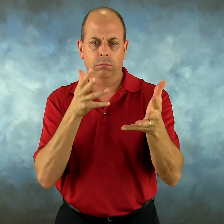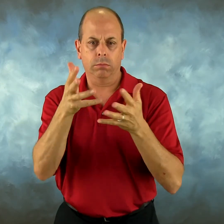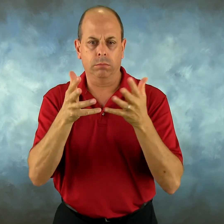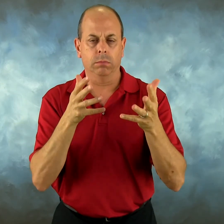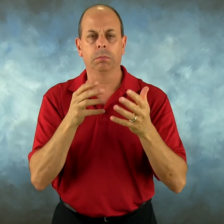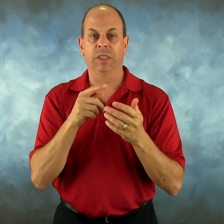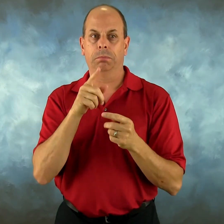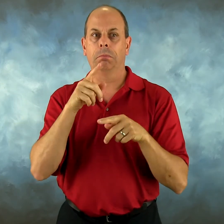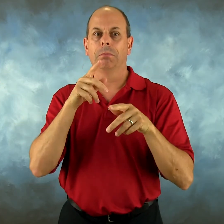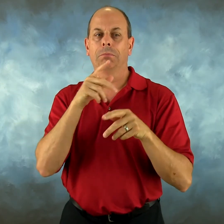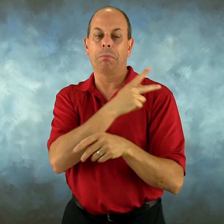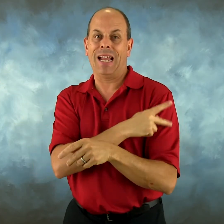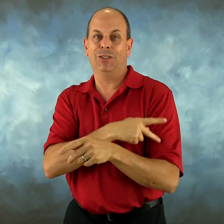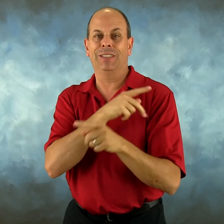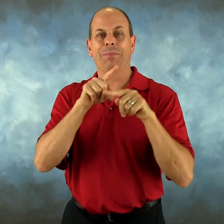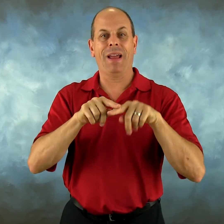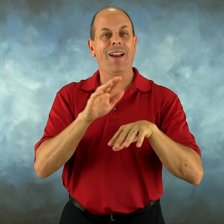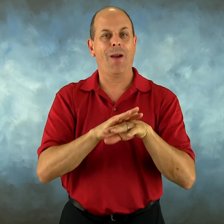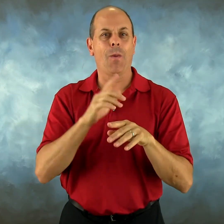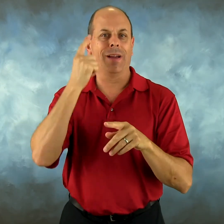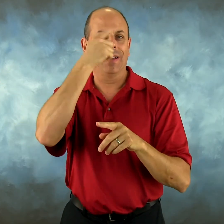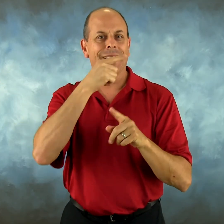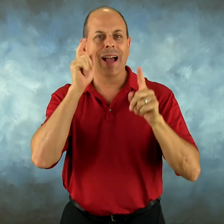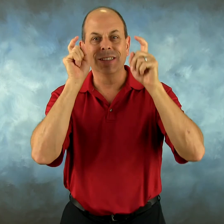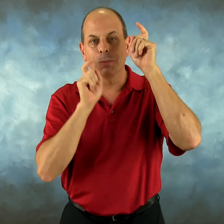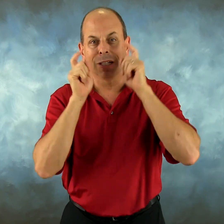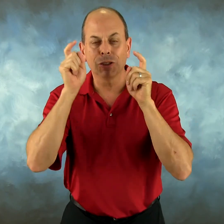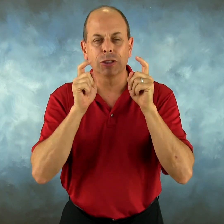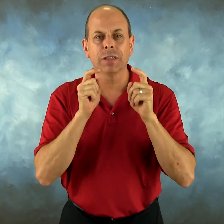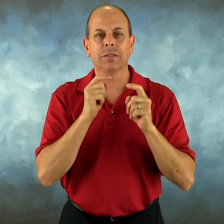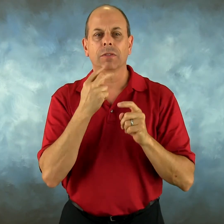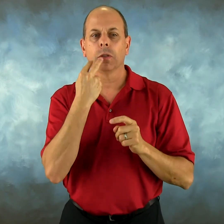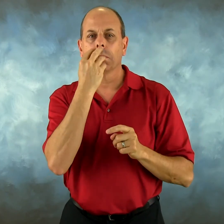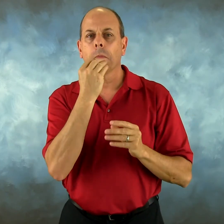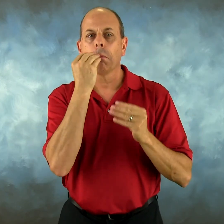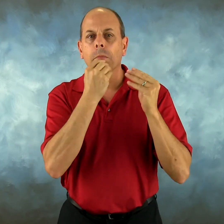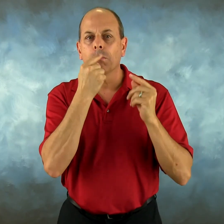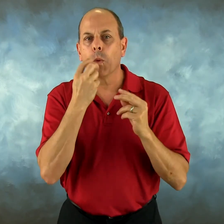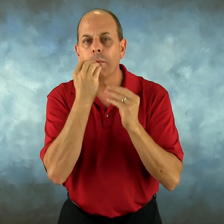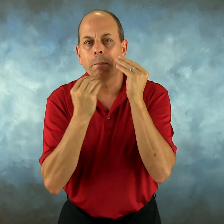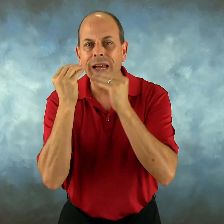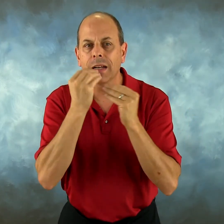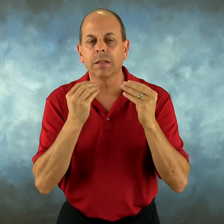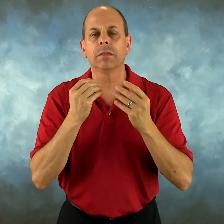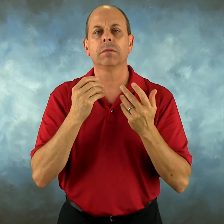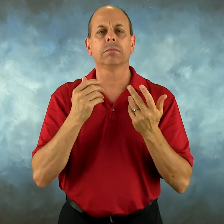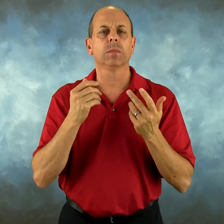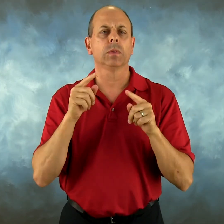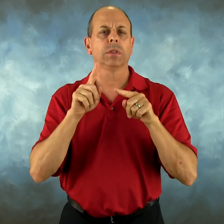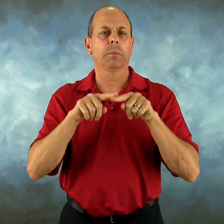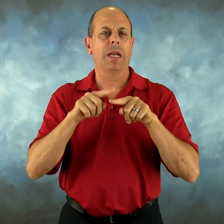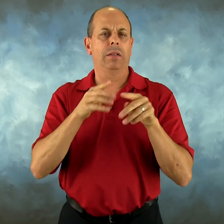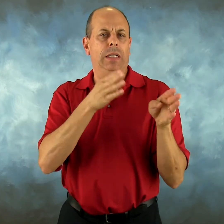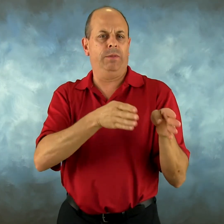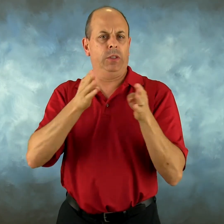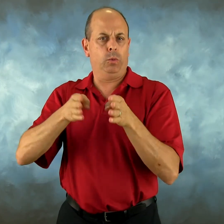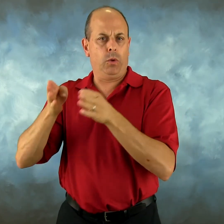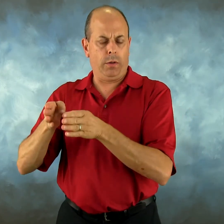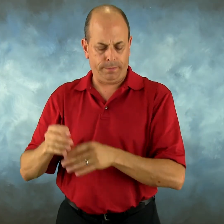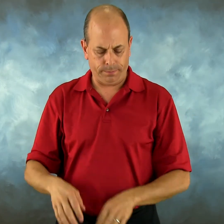them. You also want to make sure that you have eye contact. They're going to depend on your facial expressions